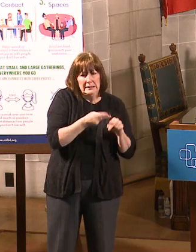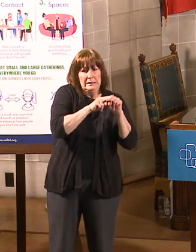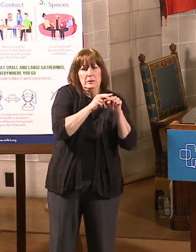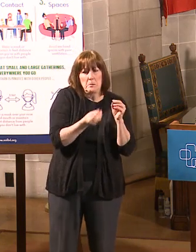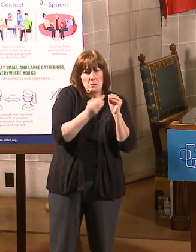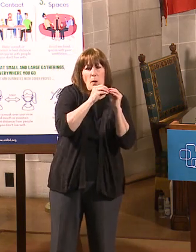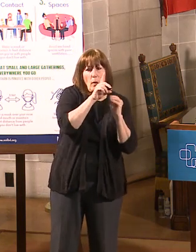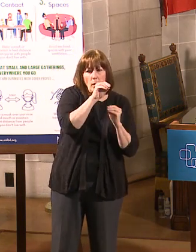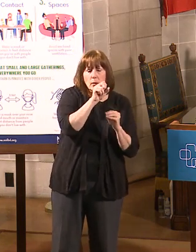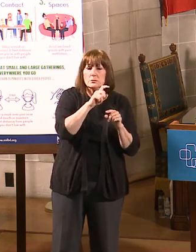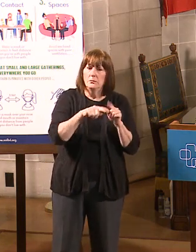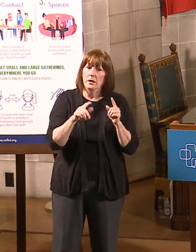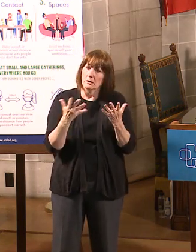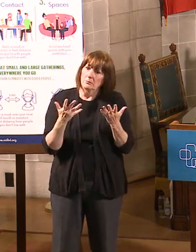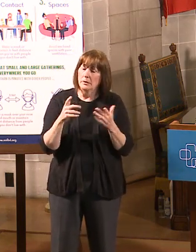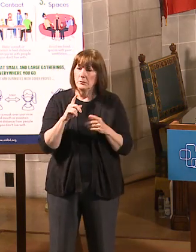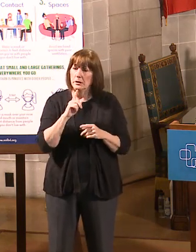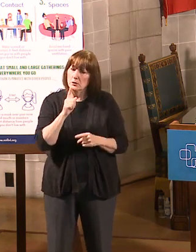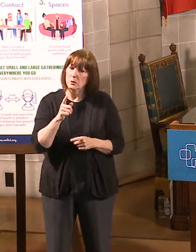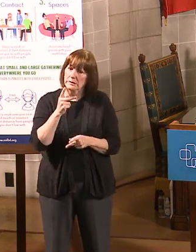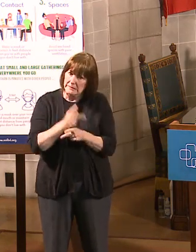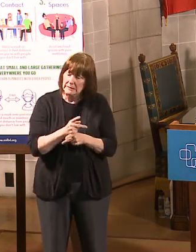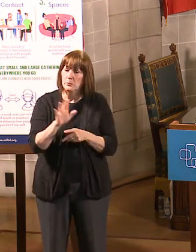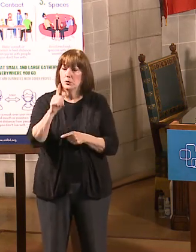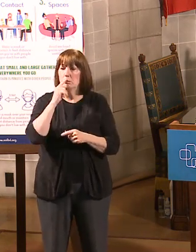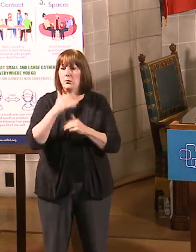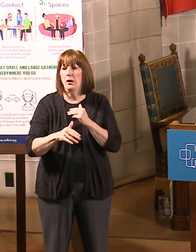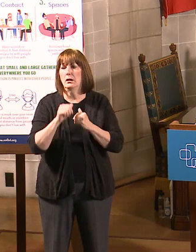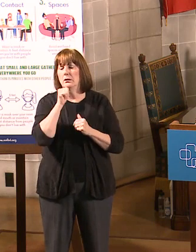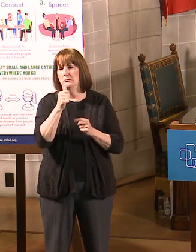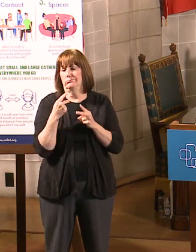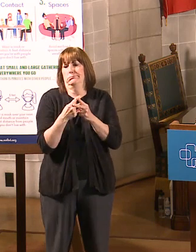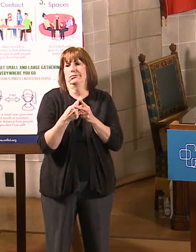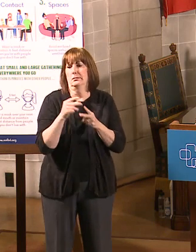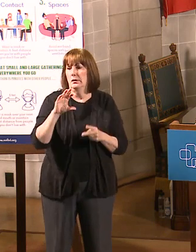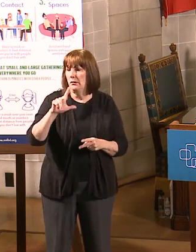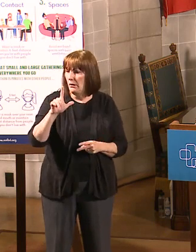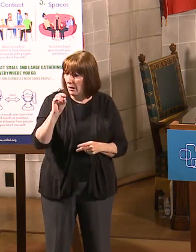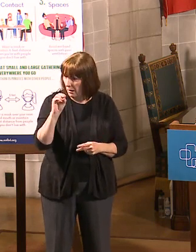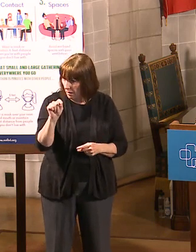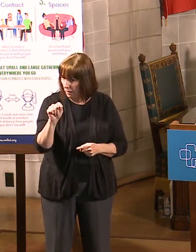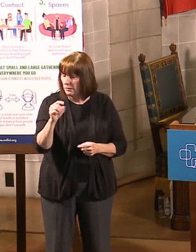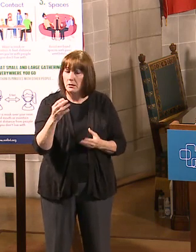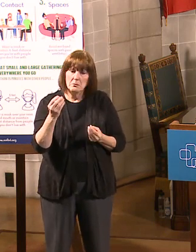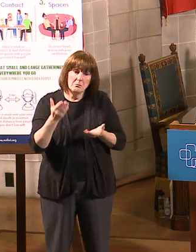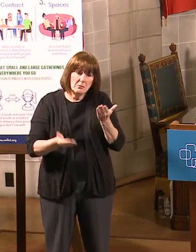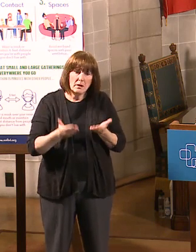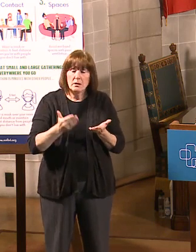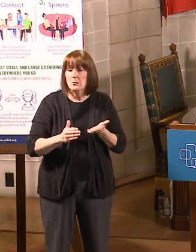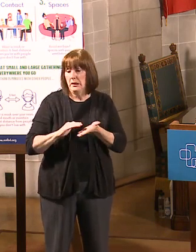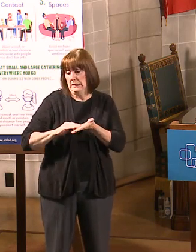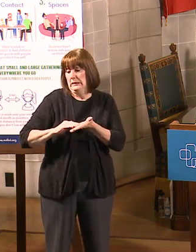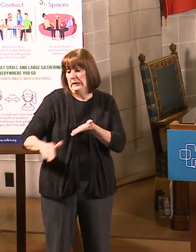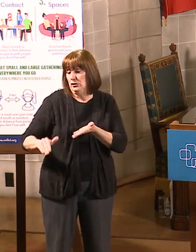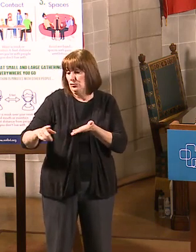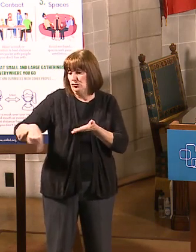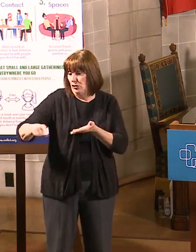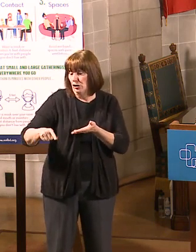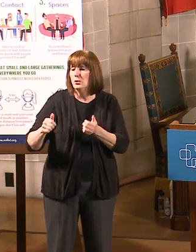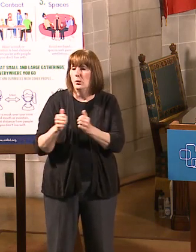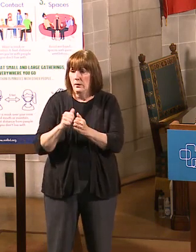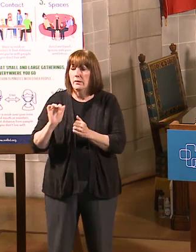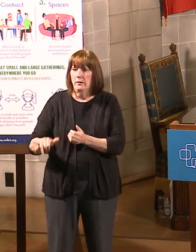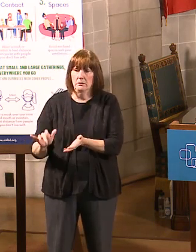even maybe up to a therapeutic dose to really keep your blood from clotting, and then also maybe even discharging patients on that medication